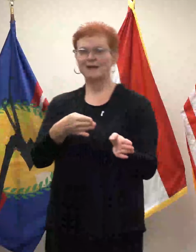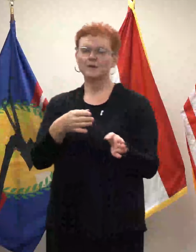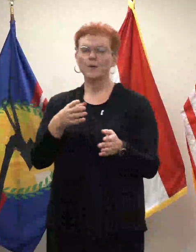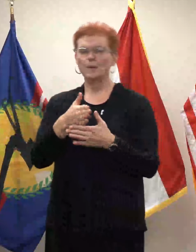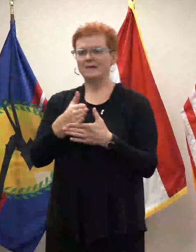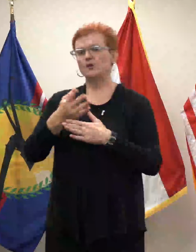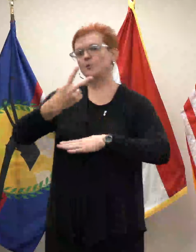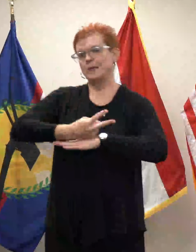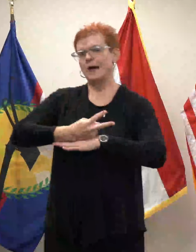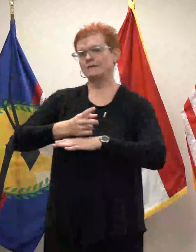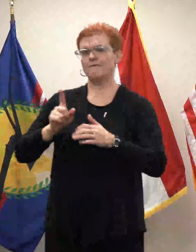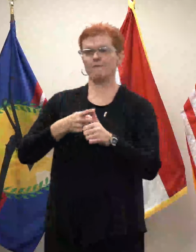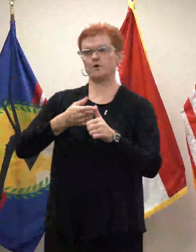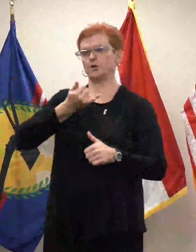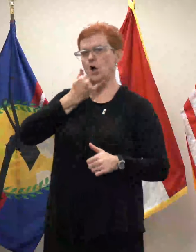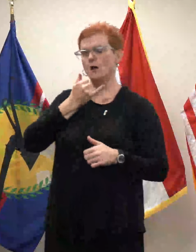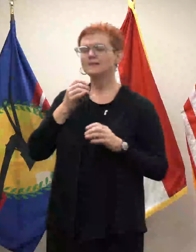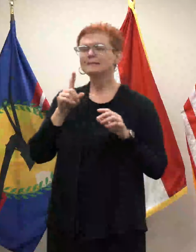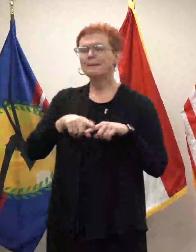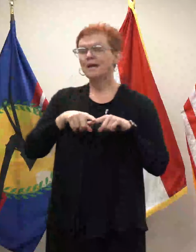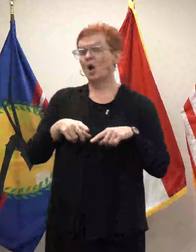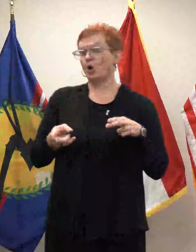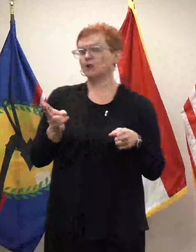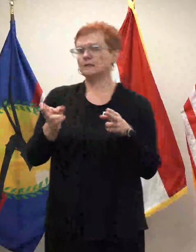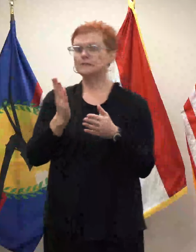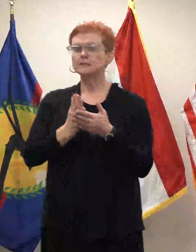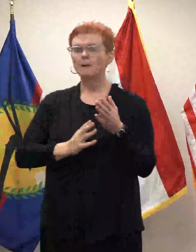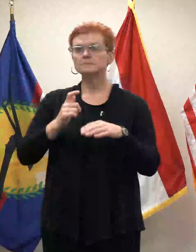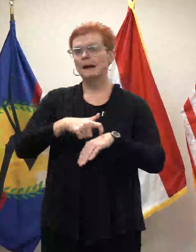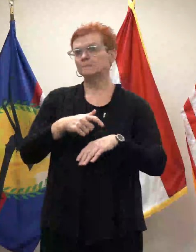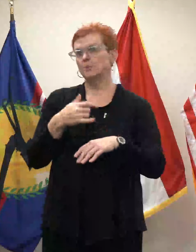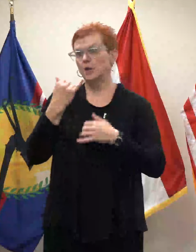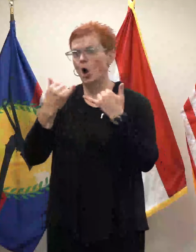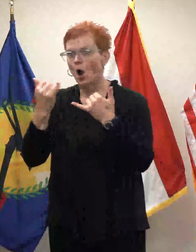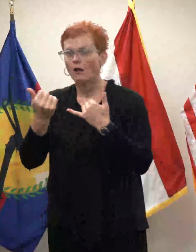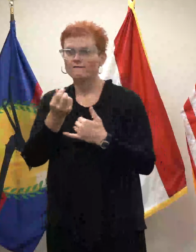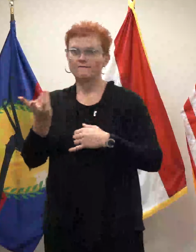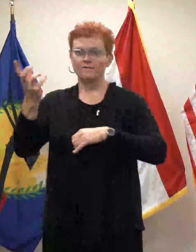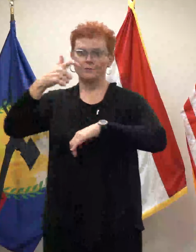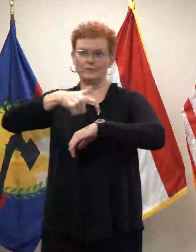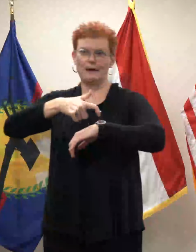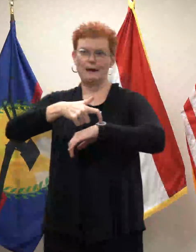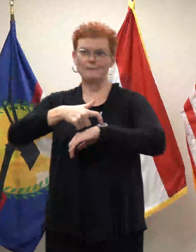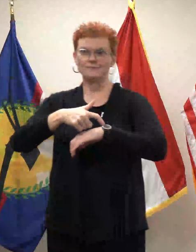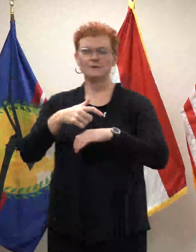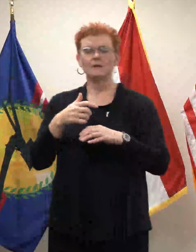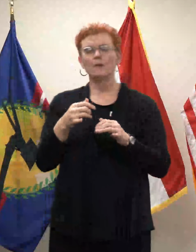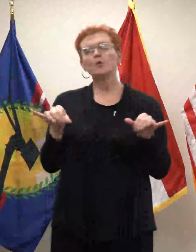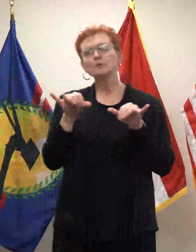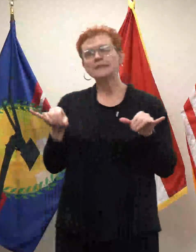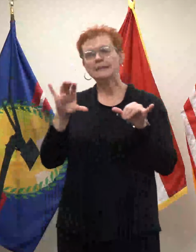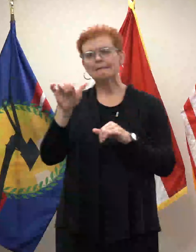follow-up within 2 days of the first call. Depending on urgency, sometimes we call people multiple times in the day and we'll call them the next day. But in routine cases, and